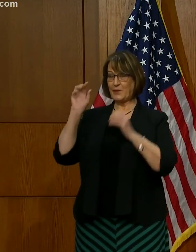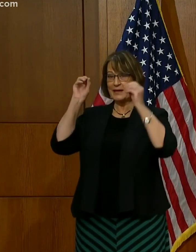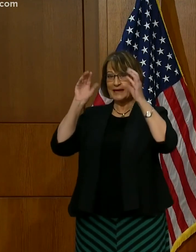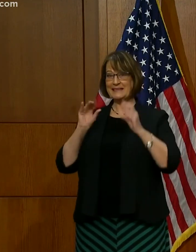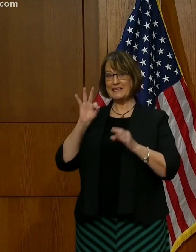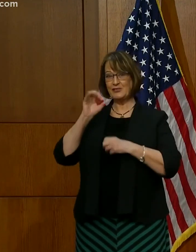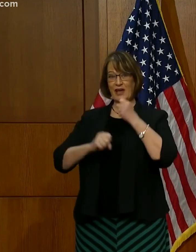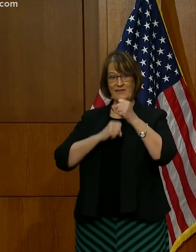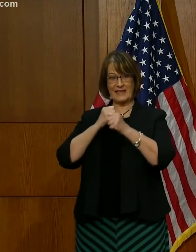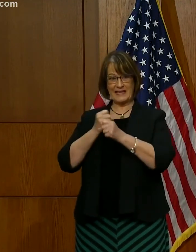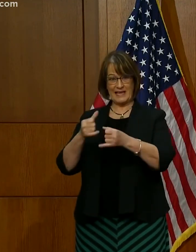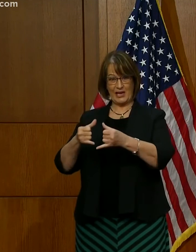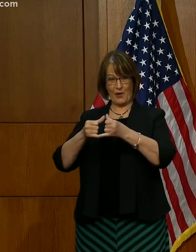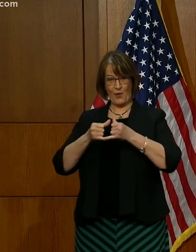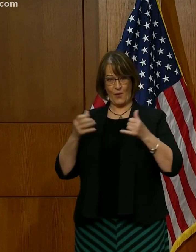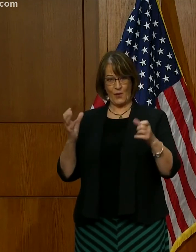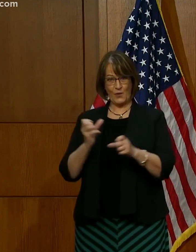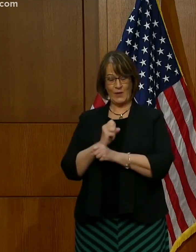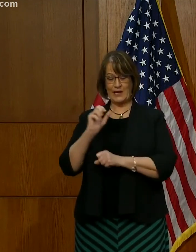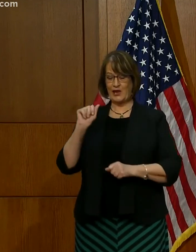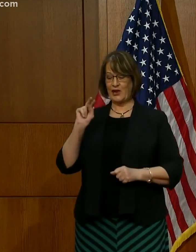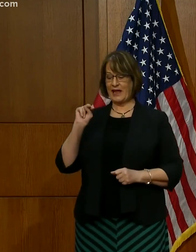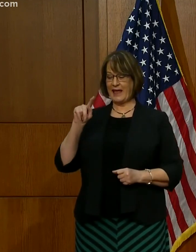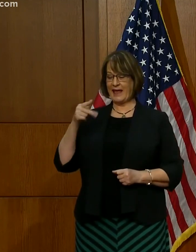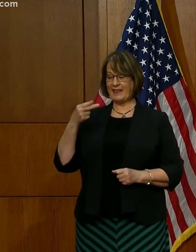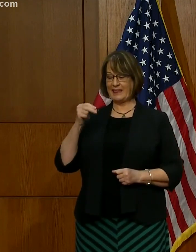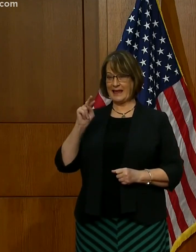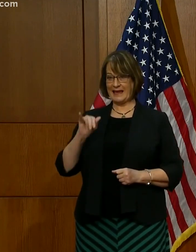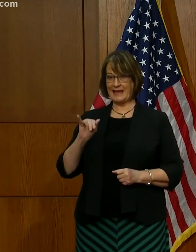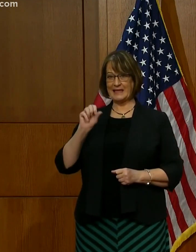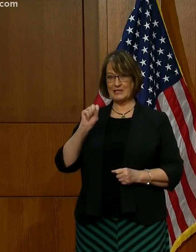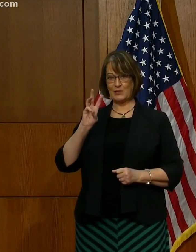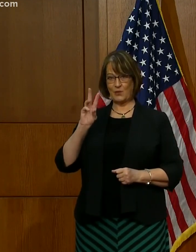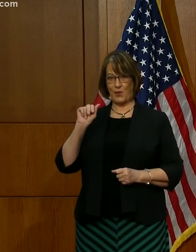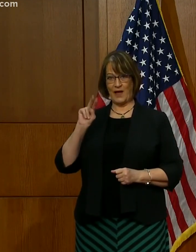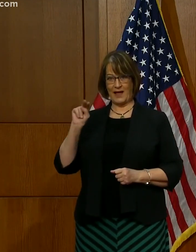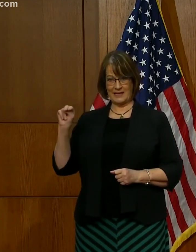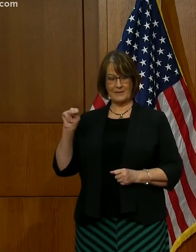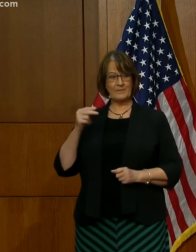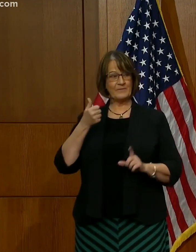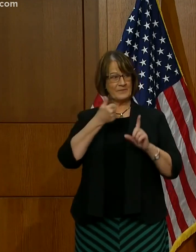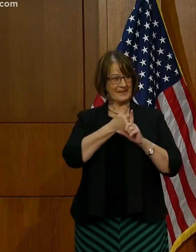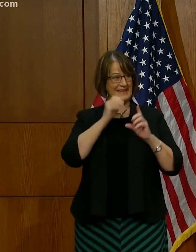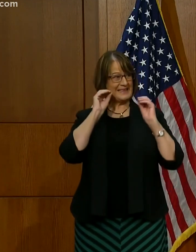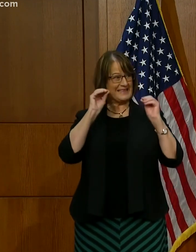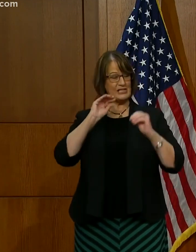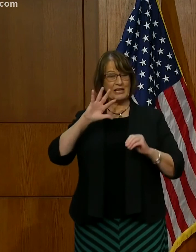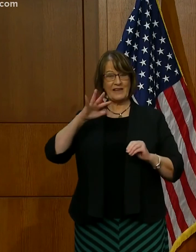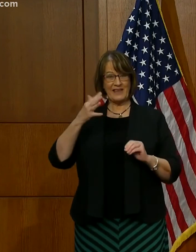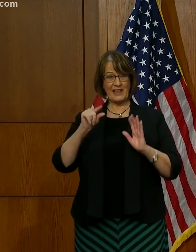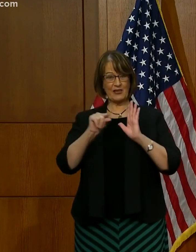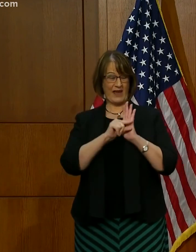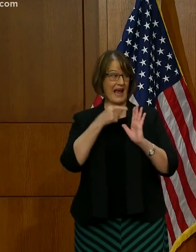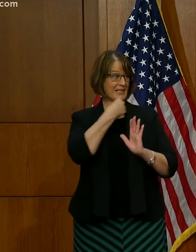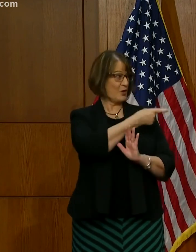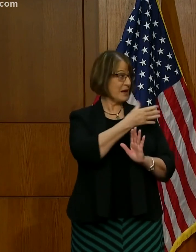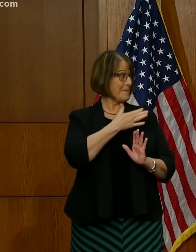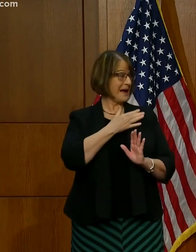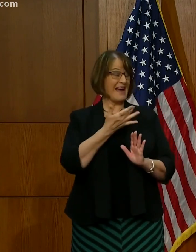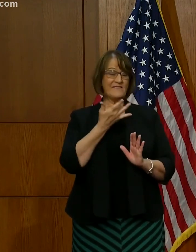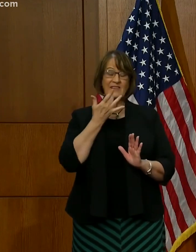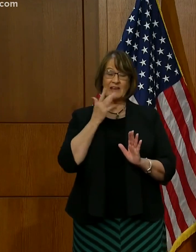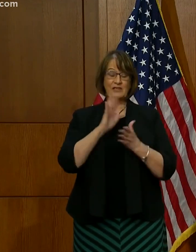of the Year, Anthony Swan. Anthony teaches the 5th grade, and I told him earlier this was one of my favorite grades,